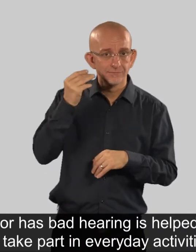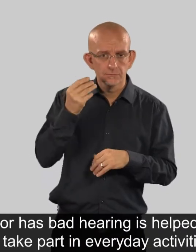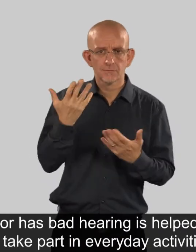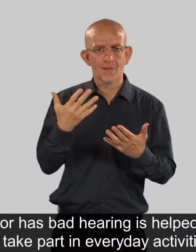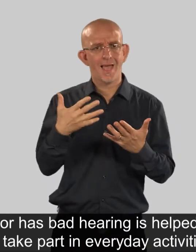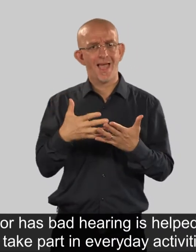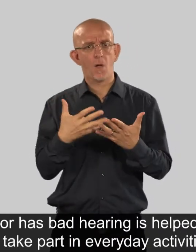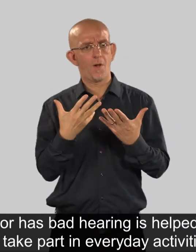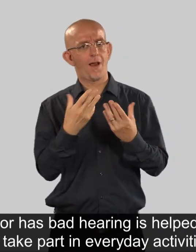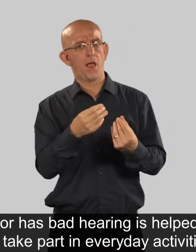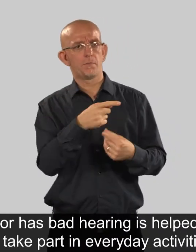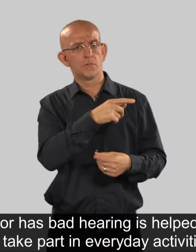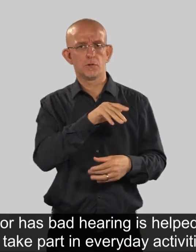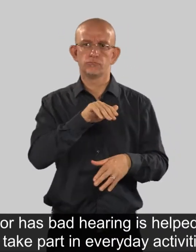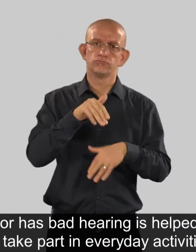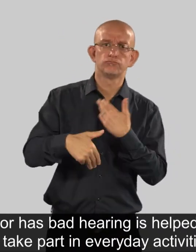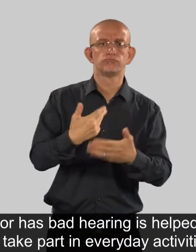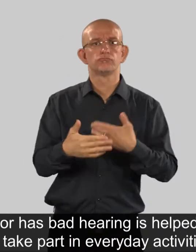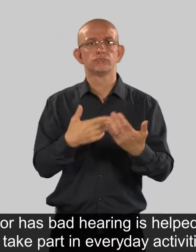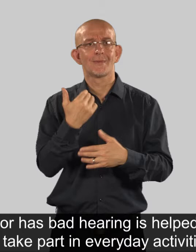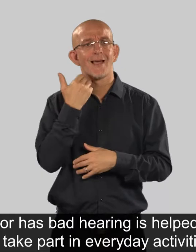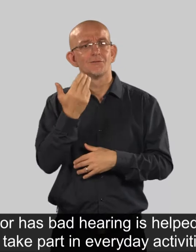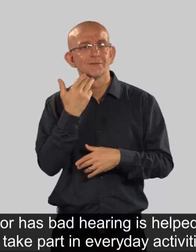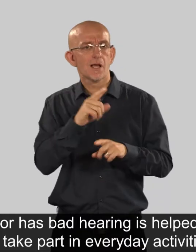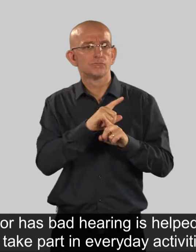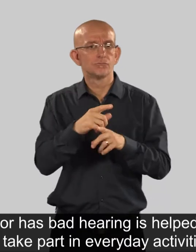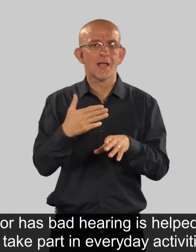in everyday activities like going to school.